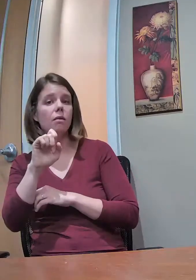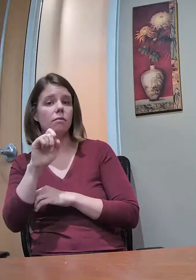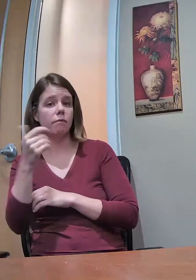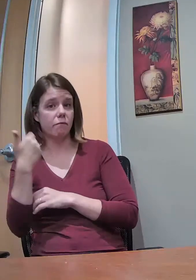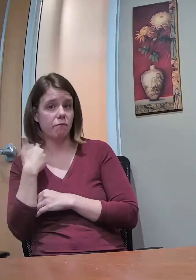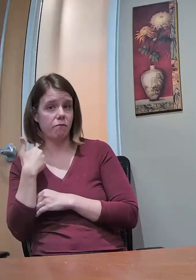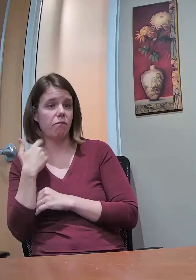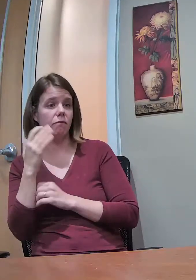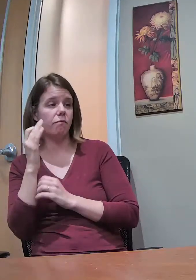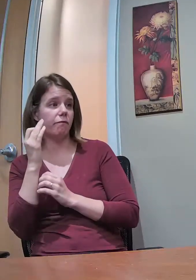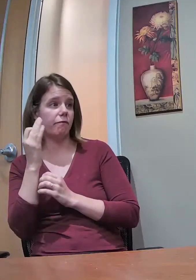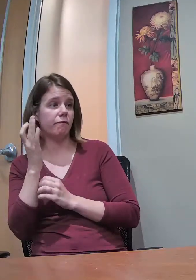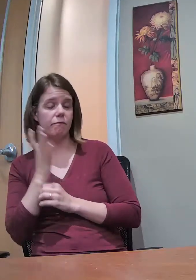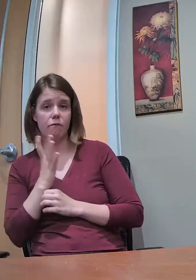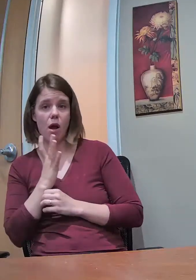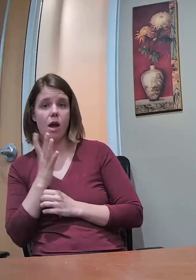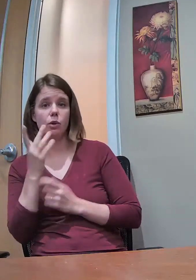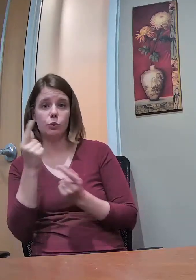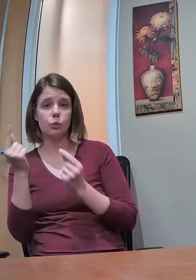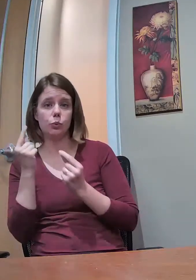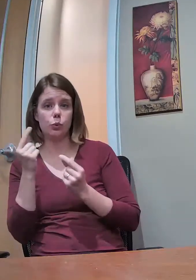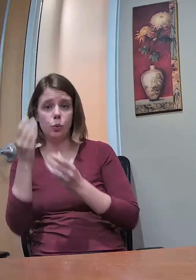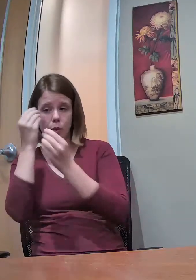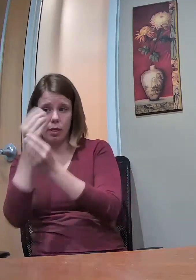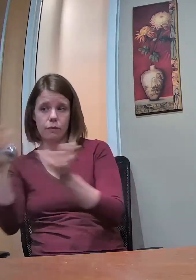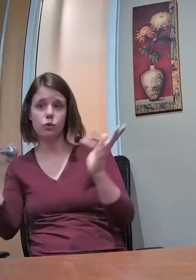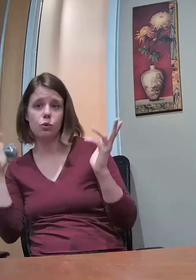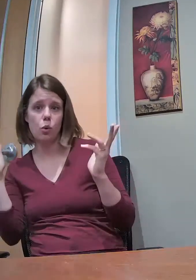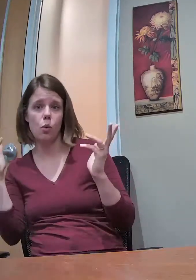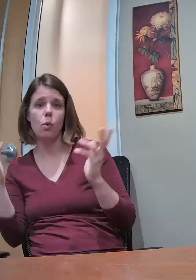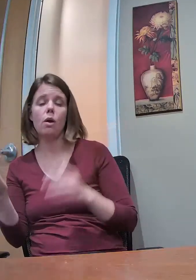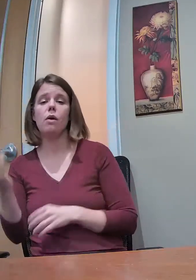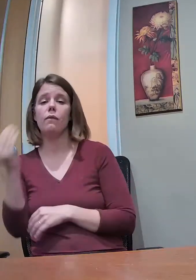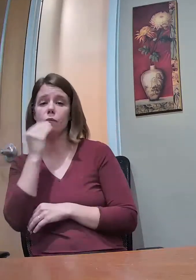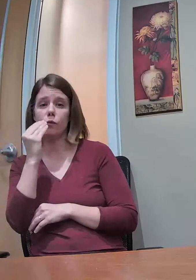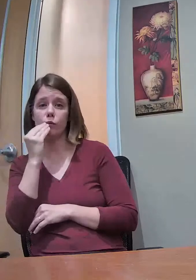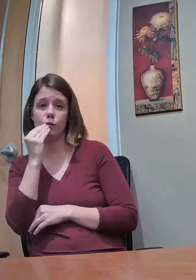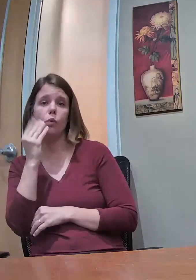Visitor responsibilities, please cooperate with the active screening.